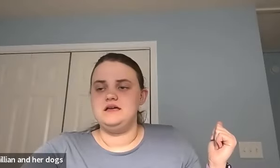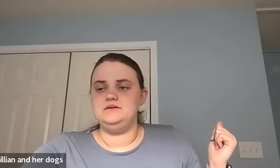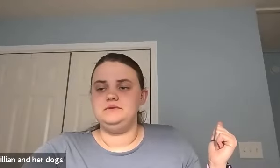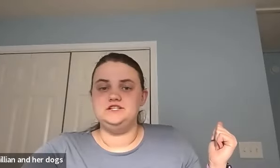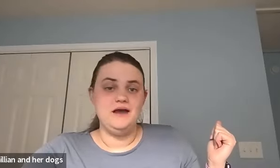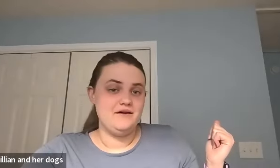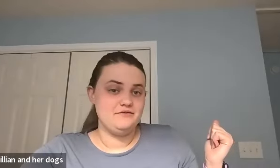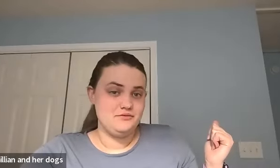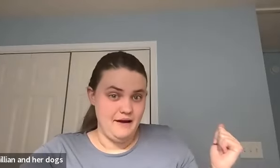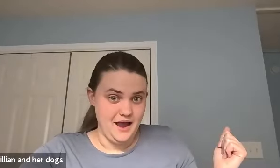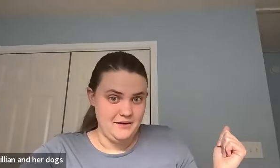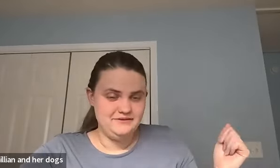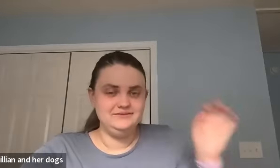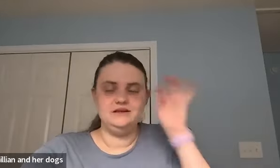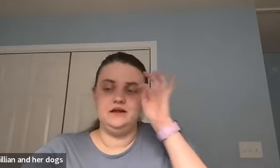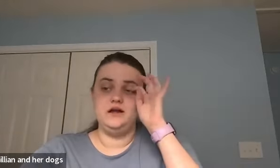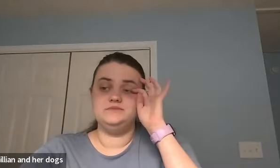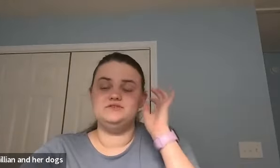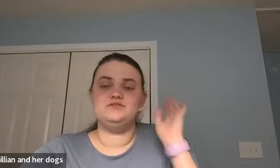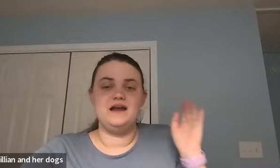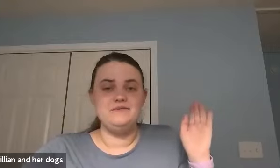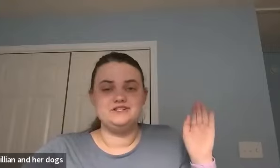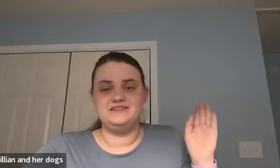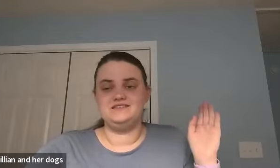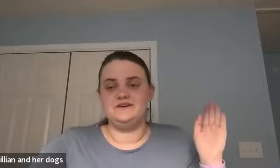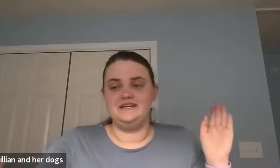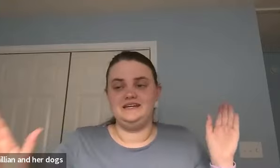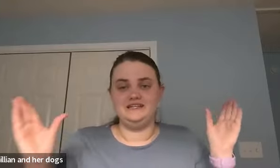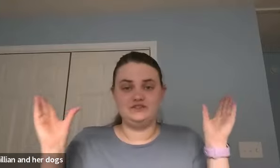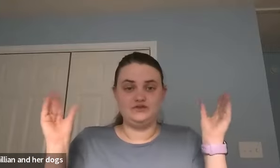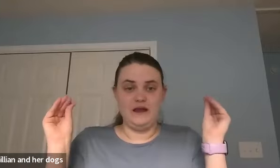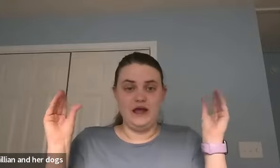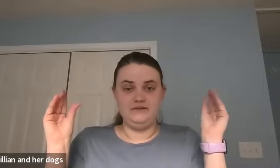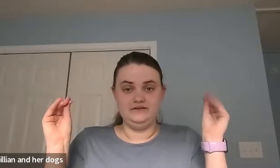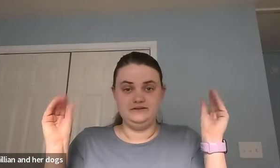Then we do have crab. So crab, which I think is funny, is crab.